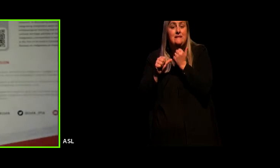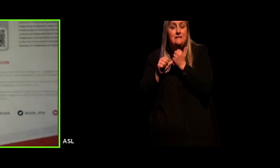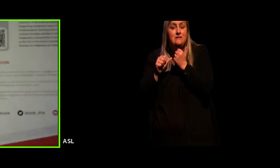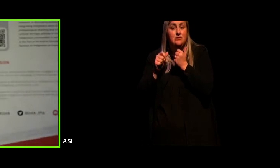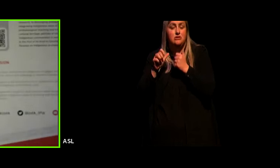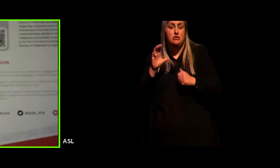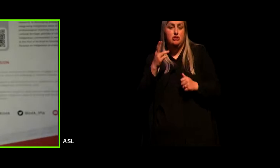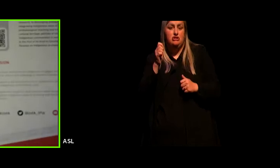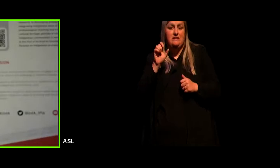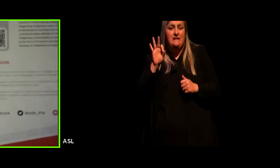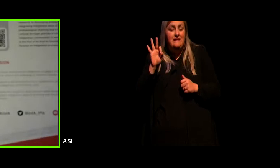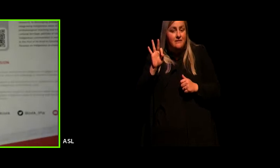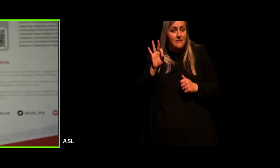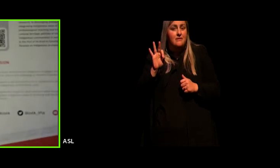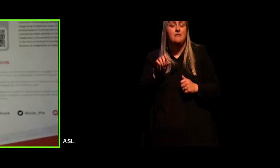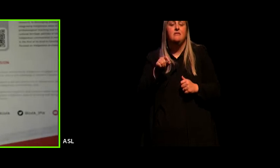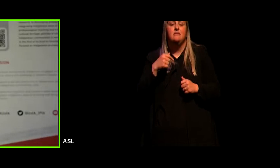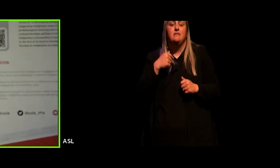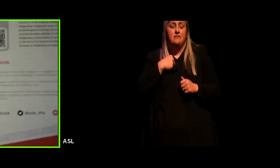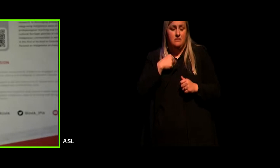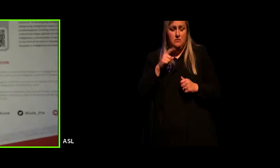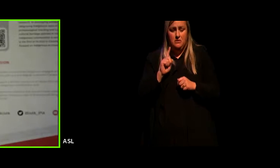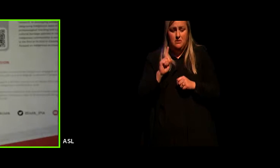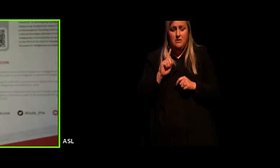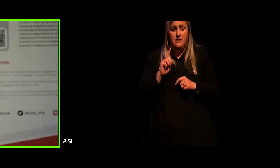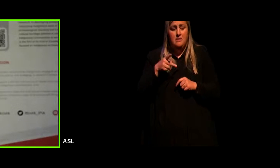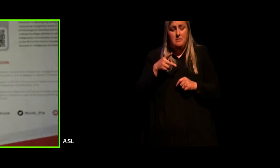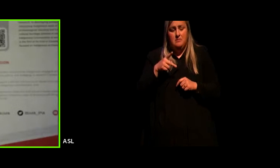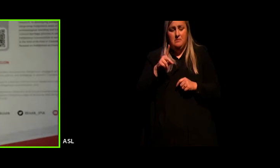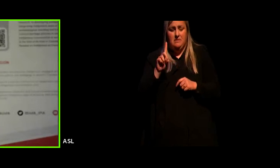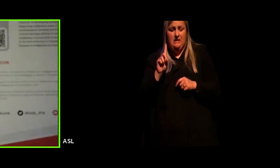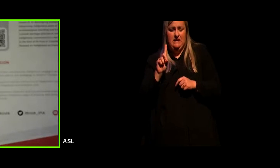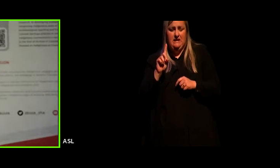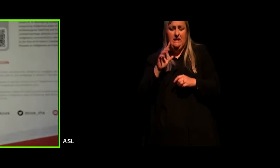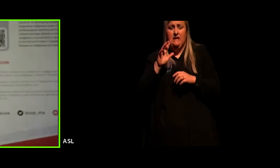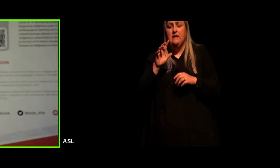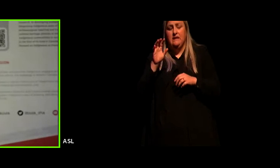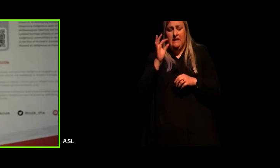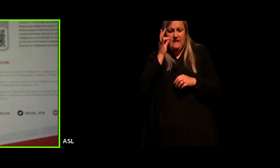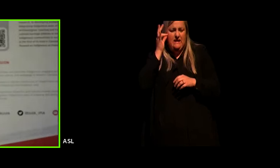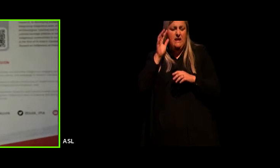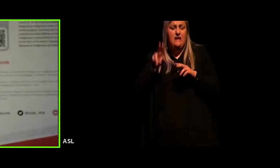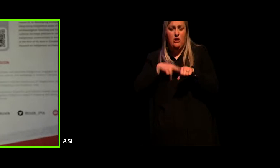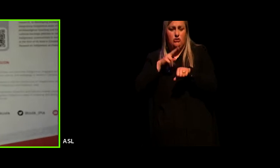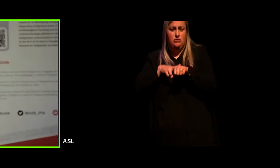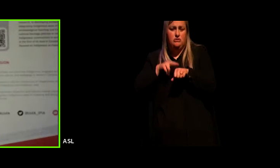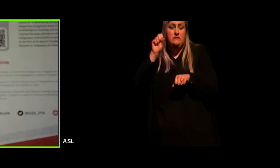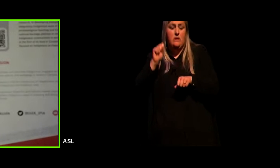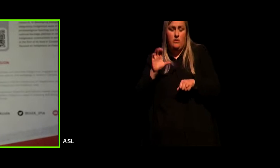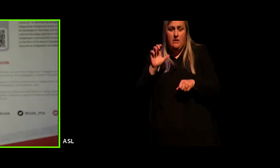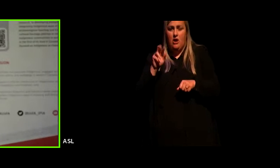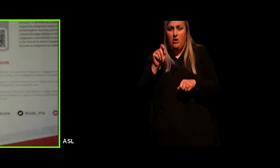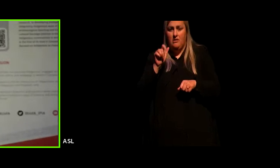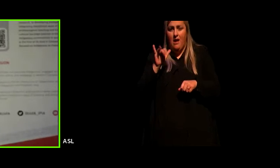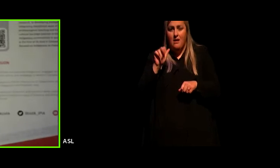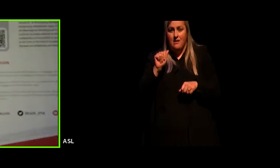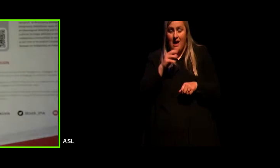Tribal Town of the PD Indian Nation of Beaver Creek in South Carolina. And I'm also an Indigenous